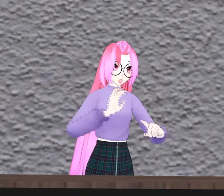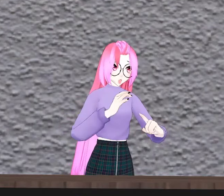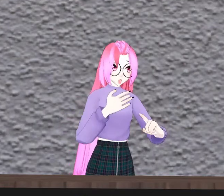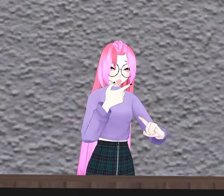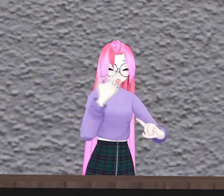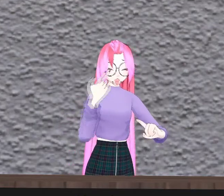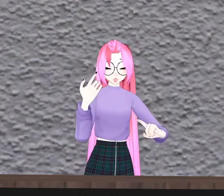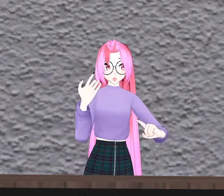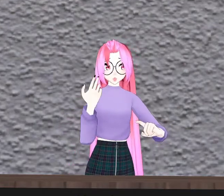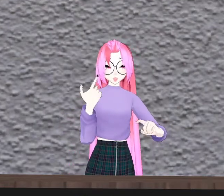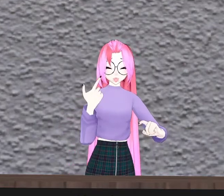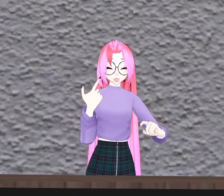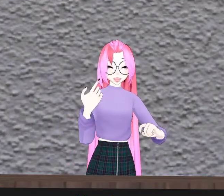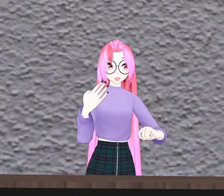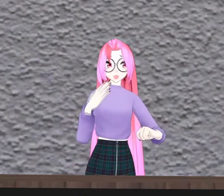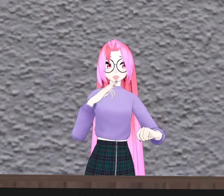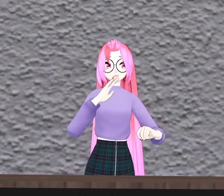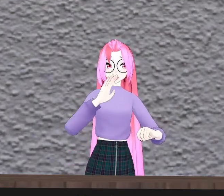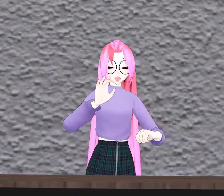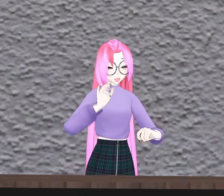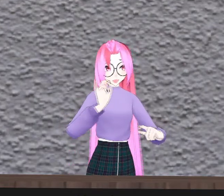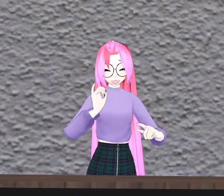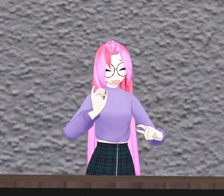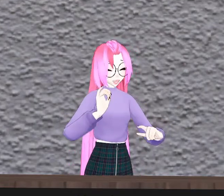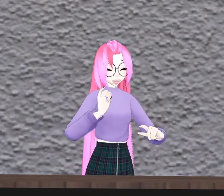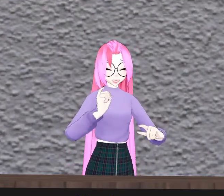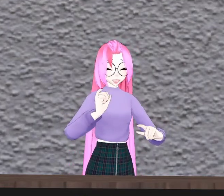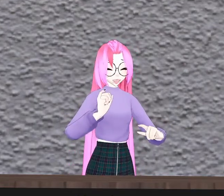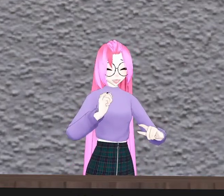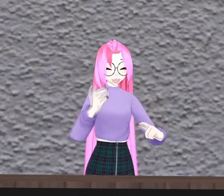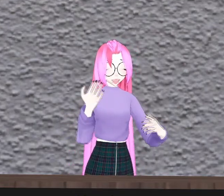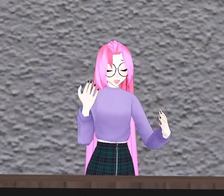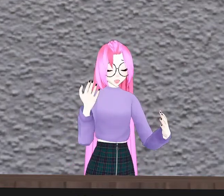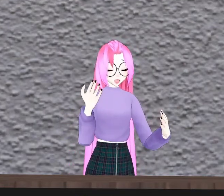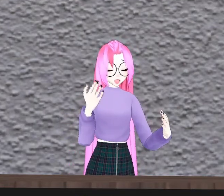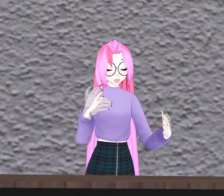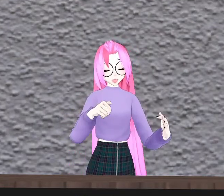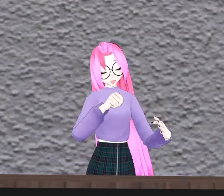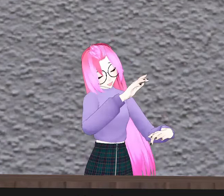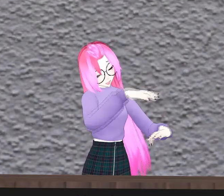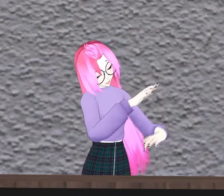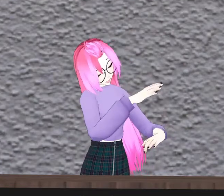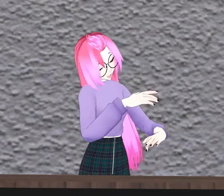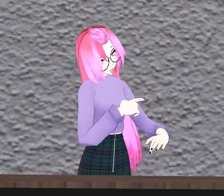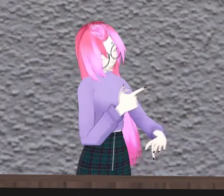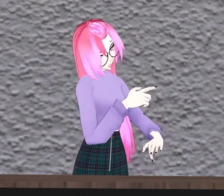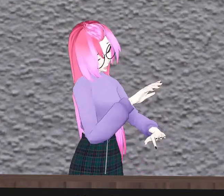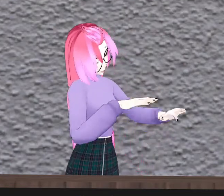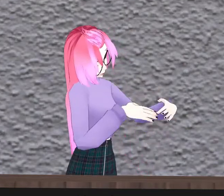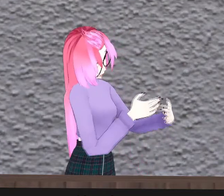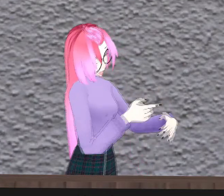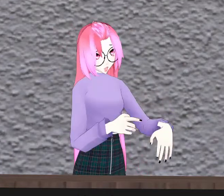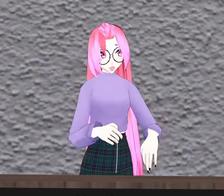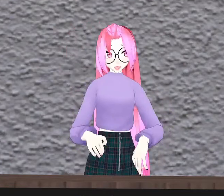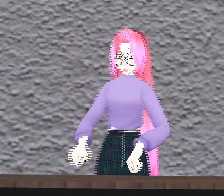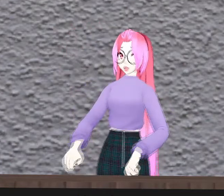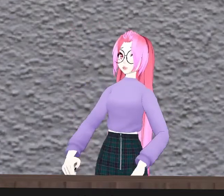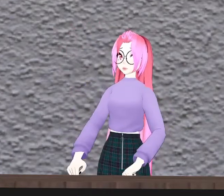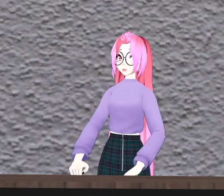culture. I feel like like a really funny like common thing is you ask a hearing person, "Hey, how are you?" and they'll be like,